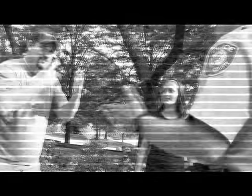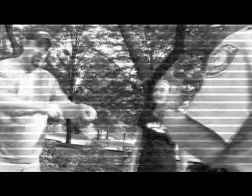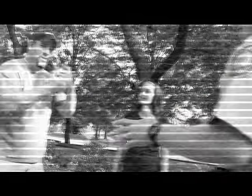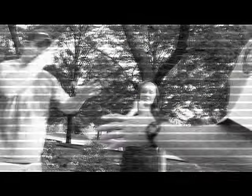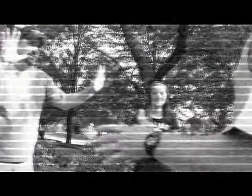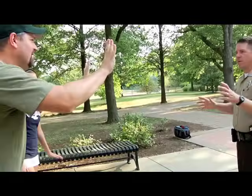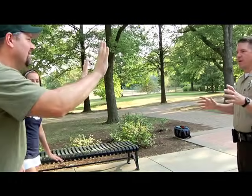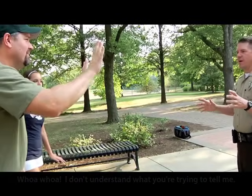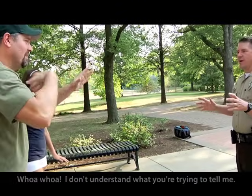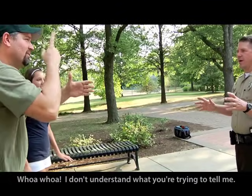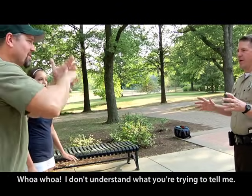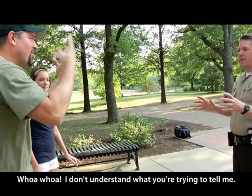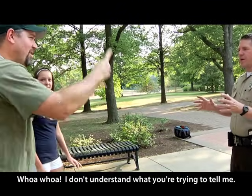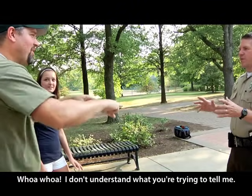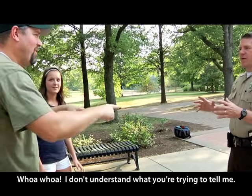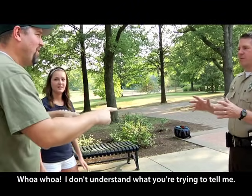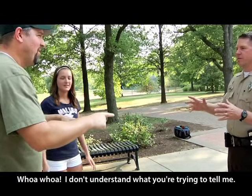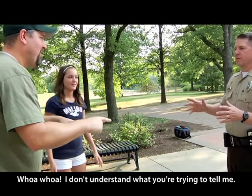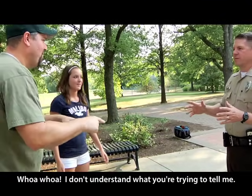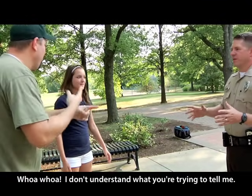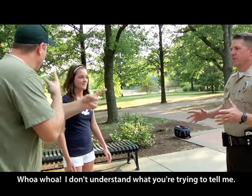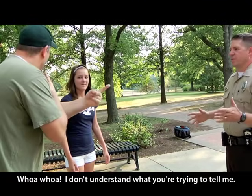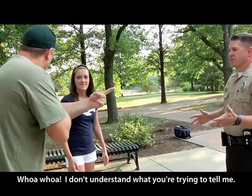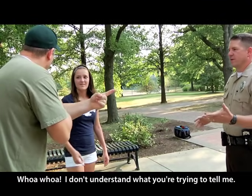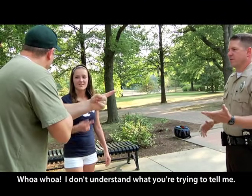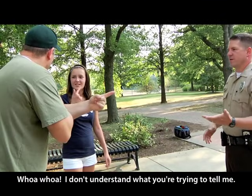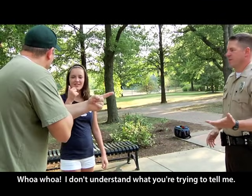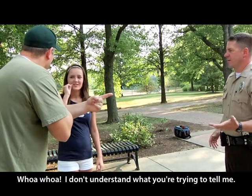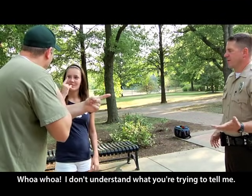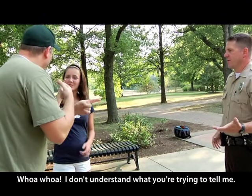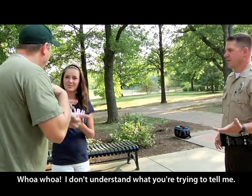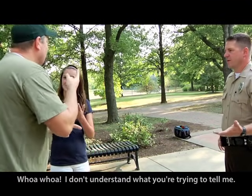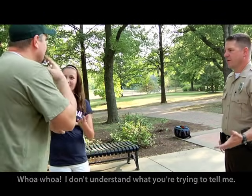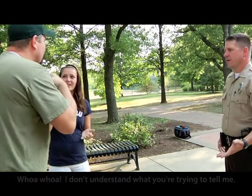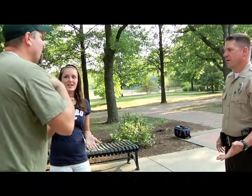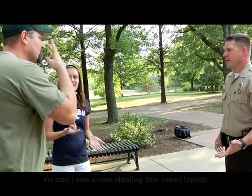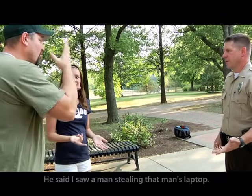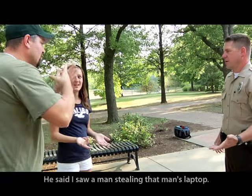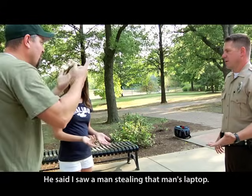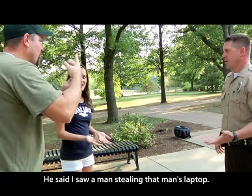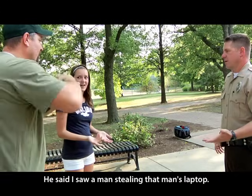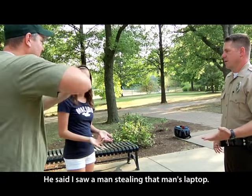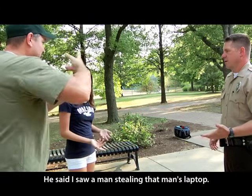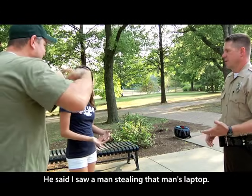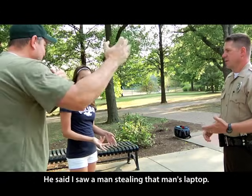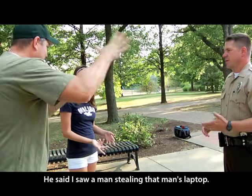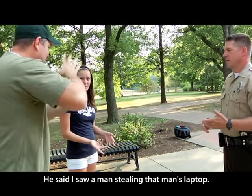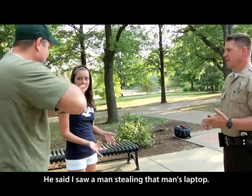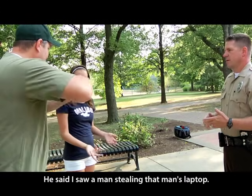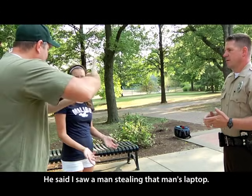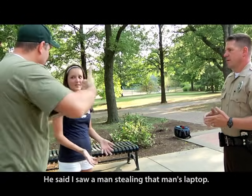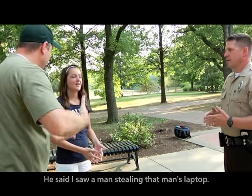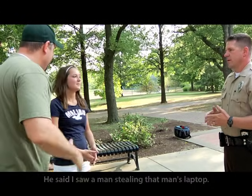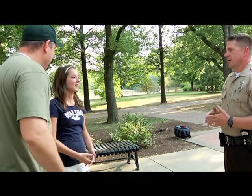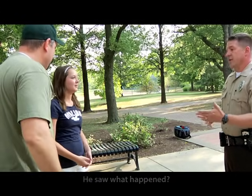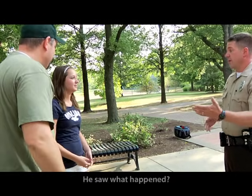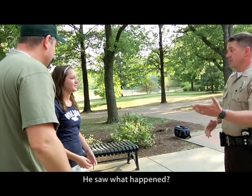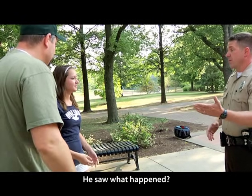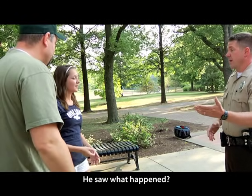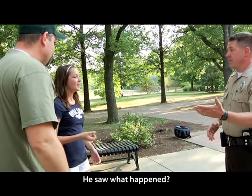Whoa, whoa, whoa. I don't understand what you're trying to tell me. I said I saw someone steal a man's laptop. He saw what happened?